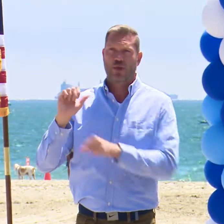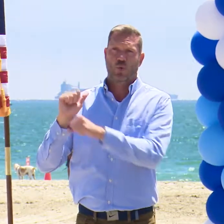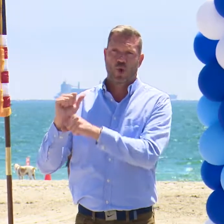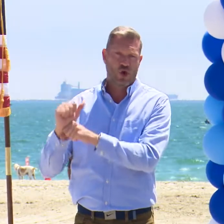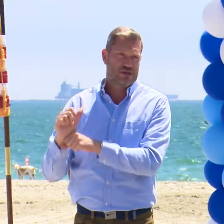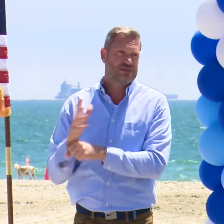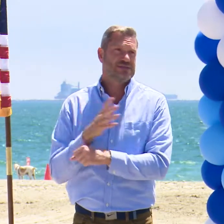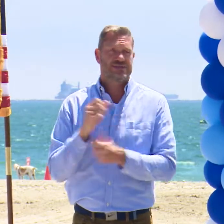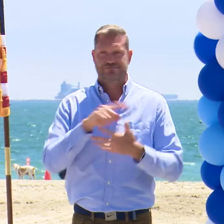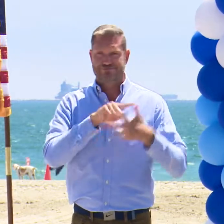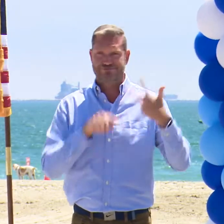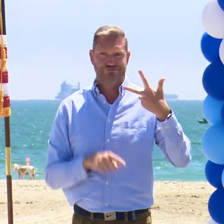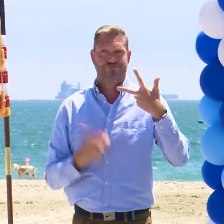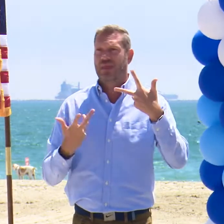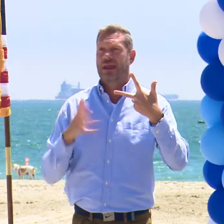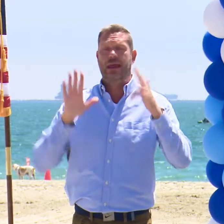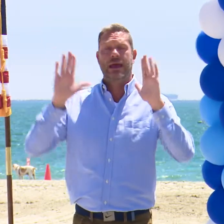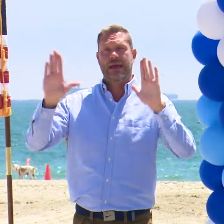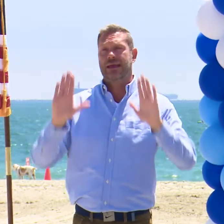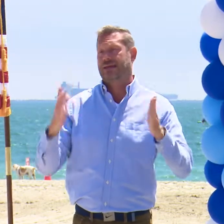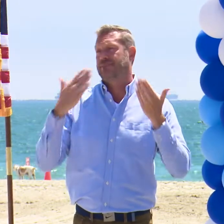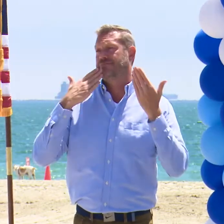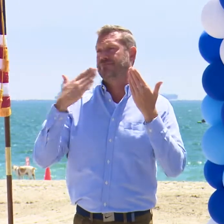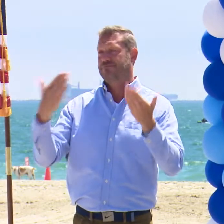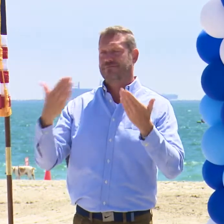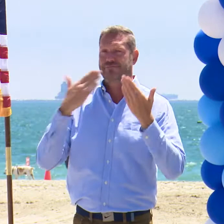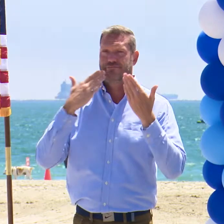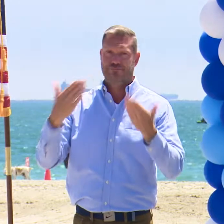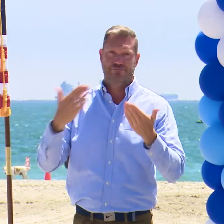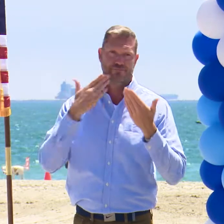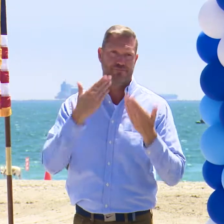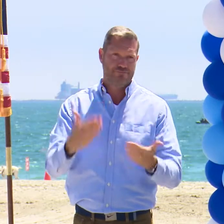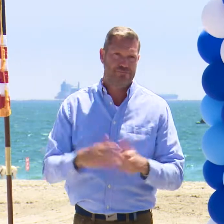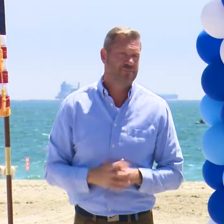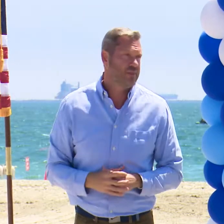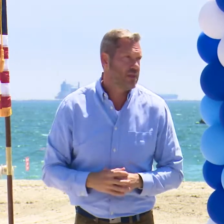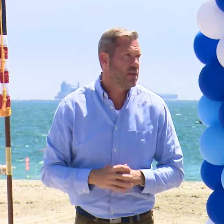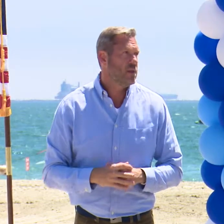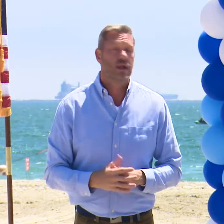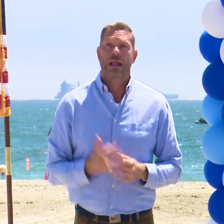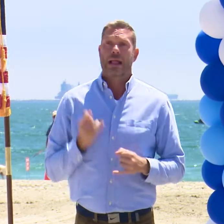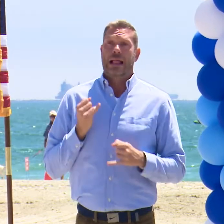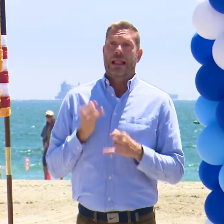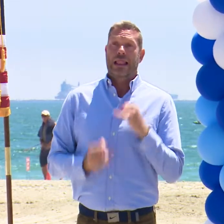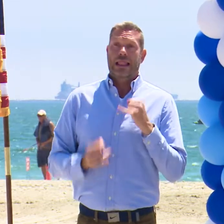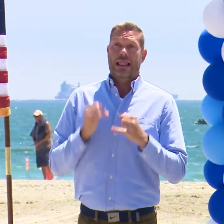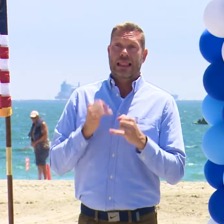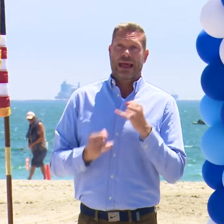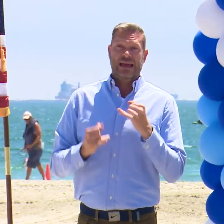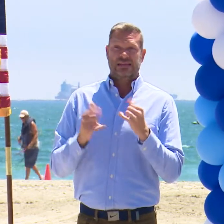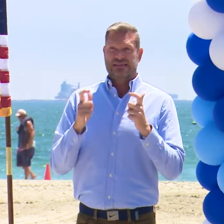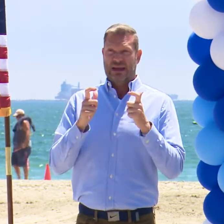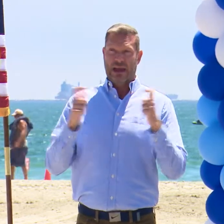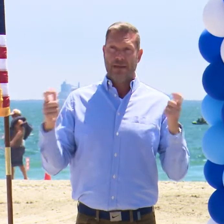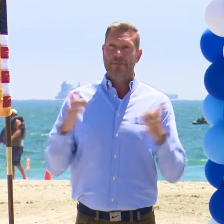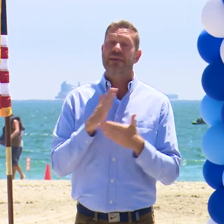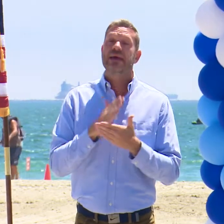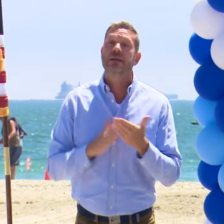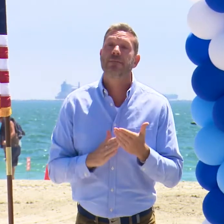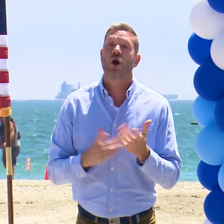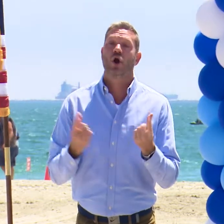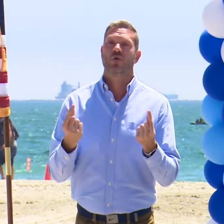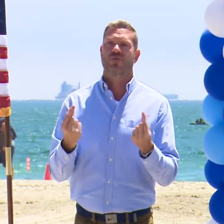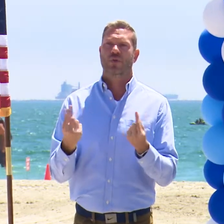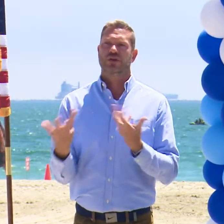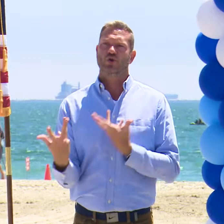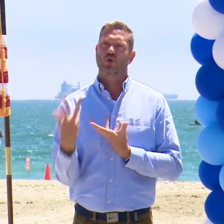and Tony Resendez. So again, thank you. Thank you. And then lastly, a big part of what we do is about